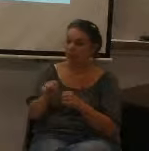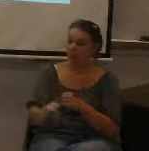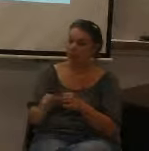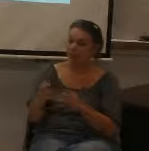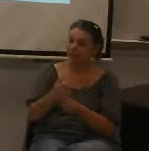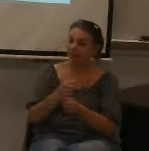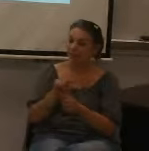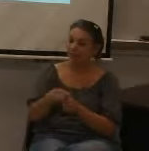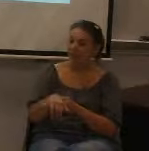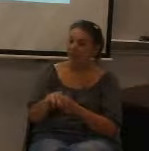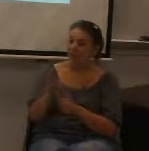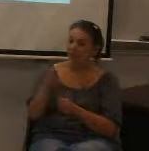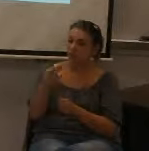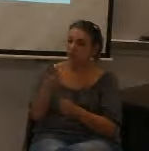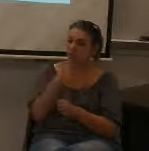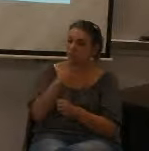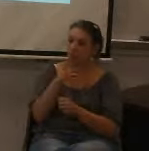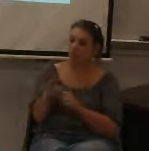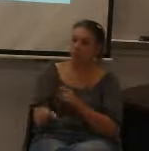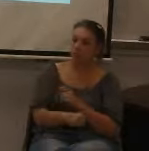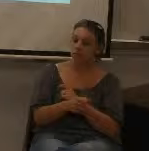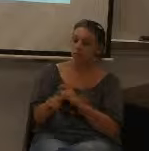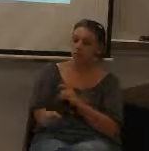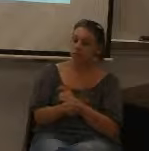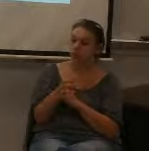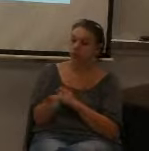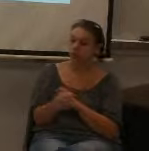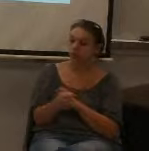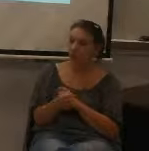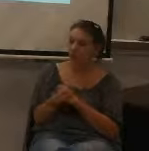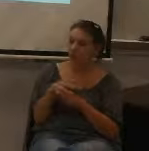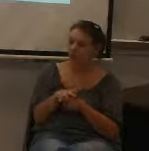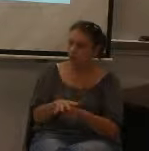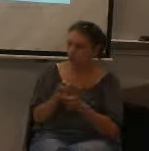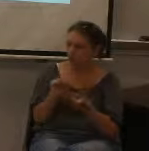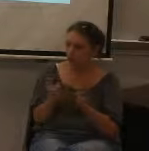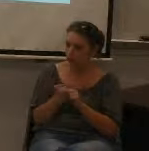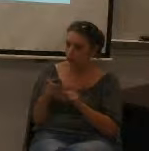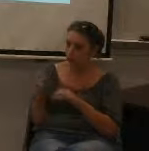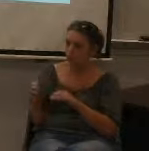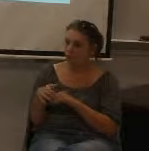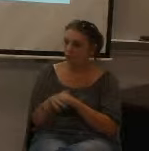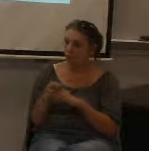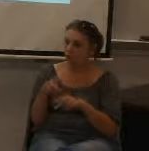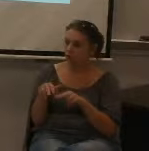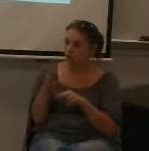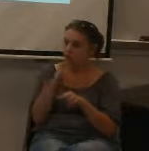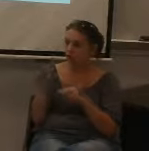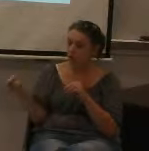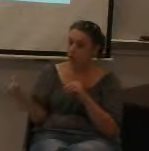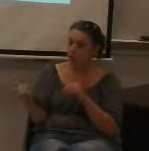is causing the water to move in from the salty groundwater. It's contaminating their drinking water. So there's a big issue as far as the amount